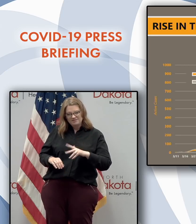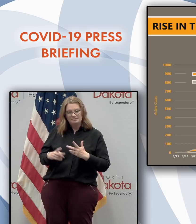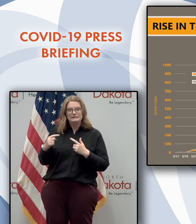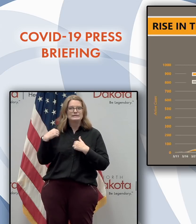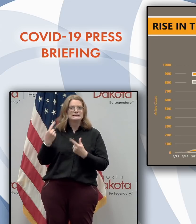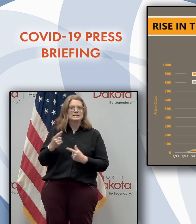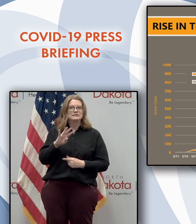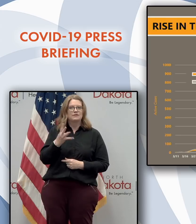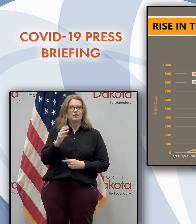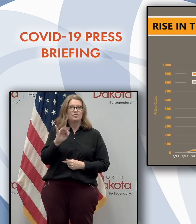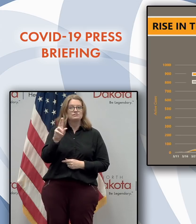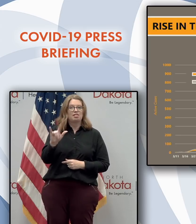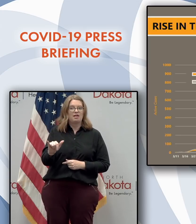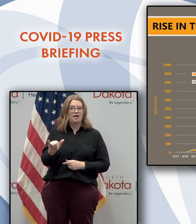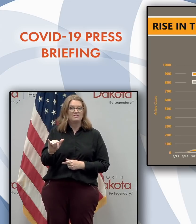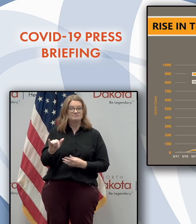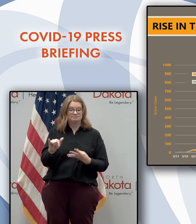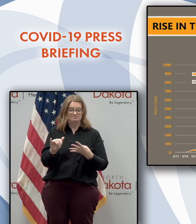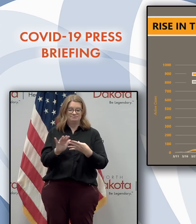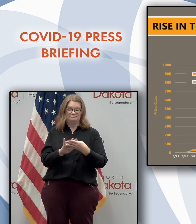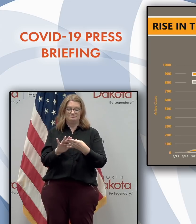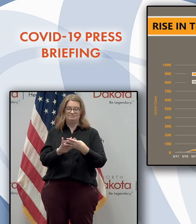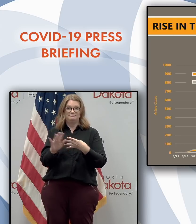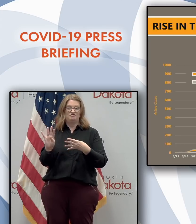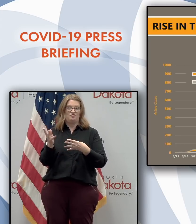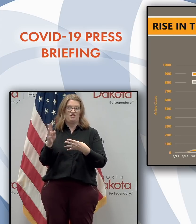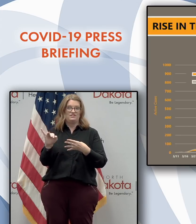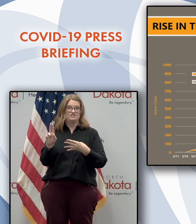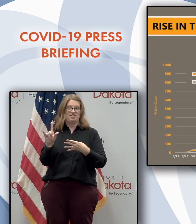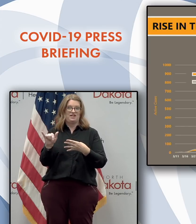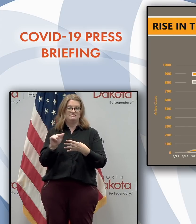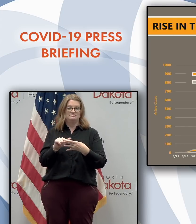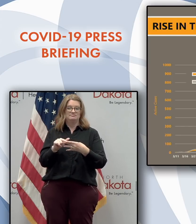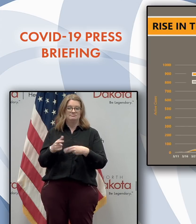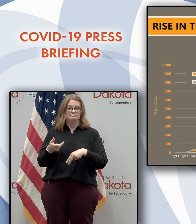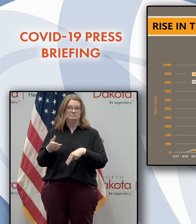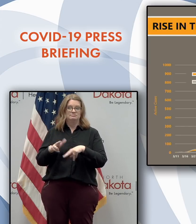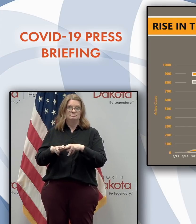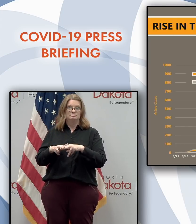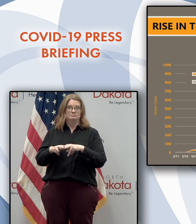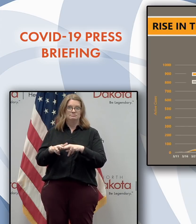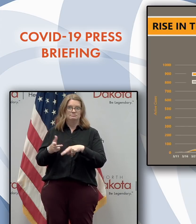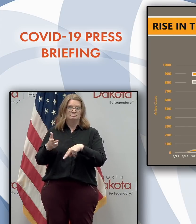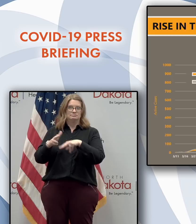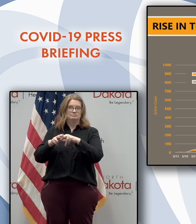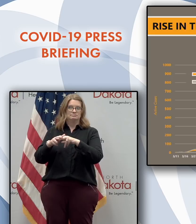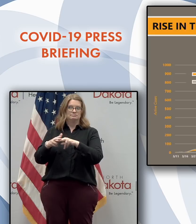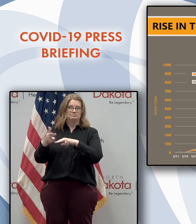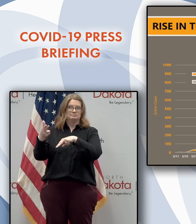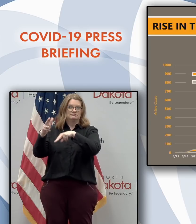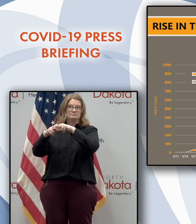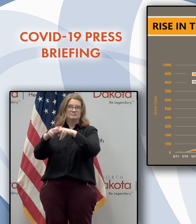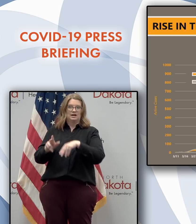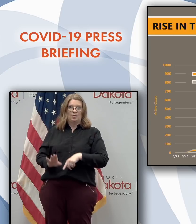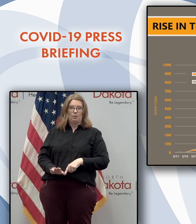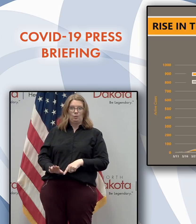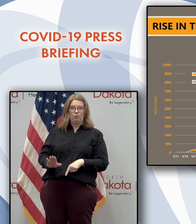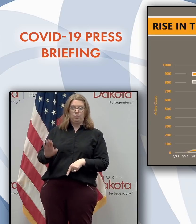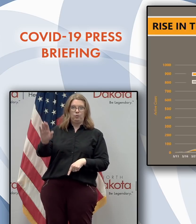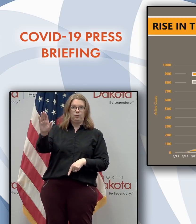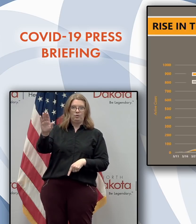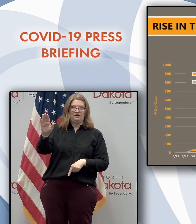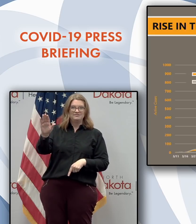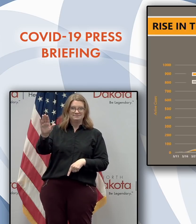July time frame, or a little bit prior to that, we started to see an increase in active cases. And right now, active cases, the rise in